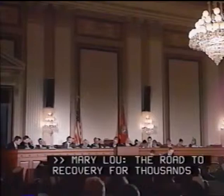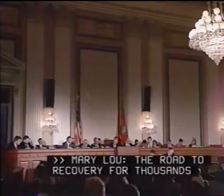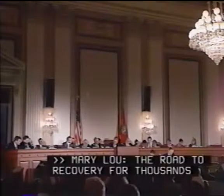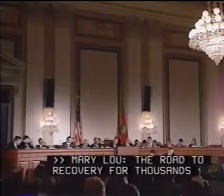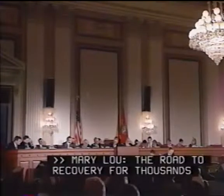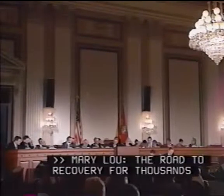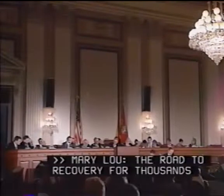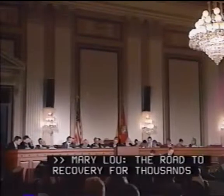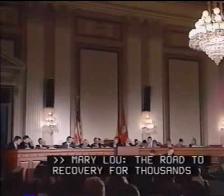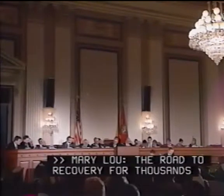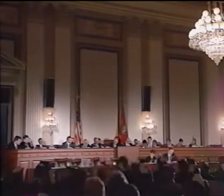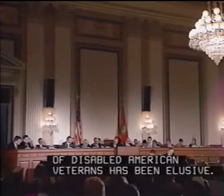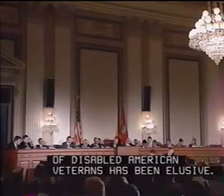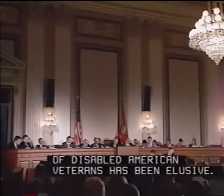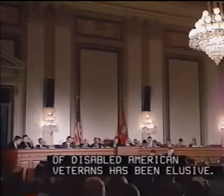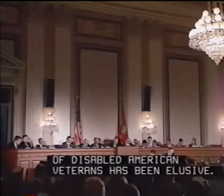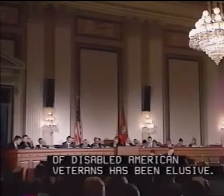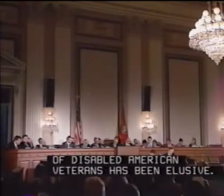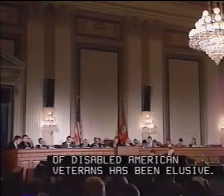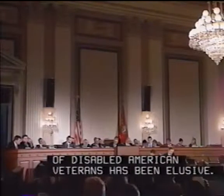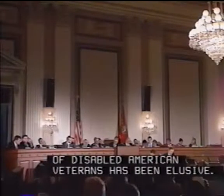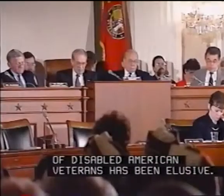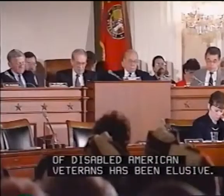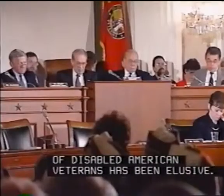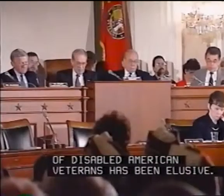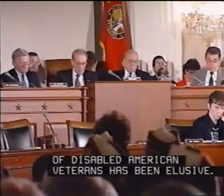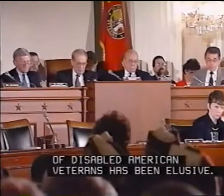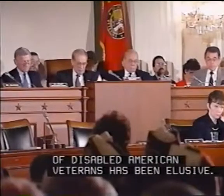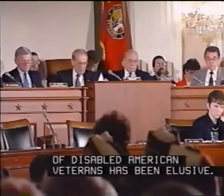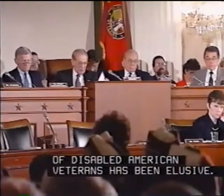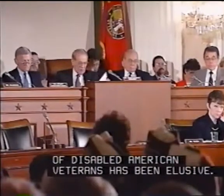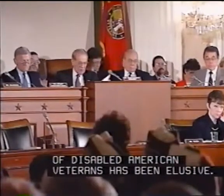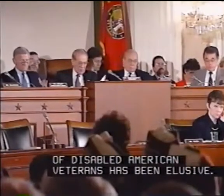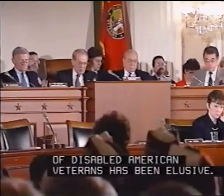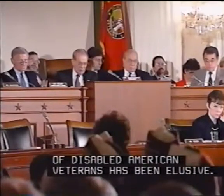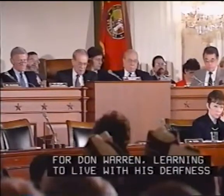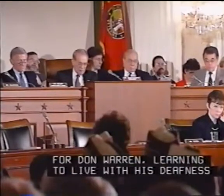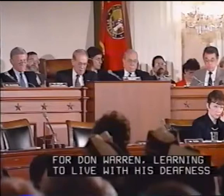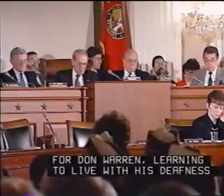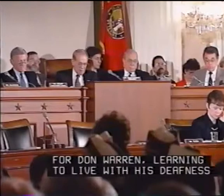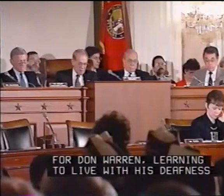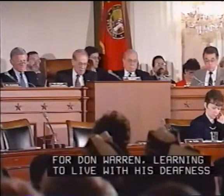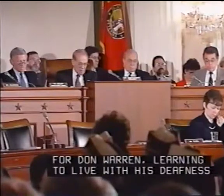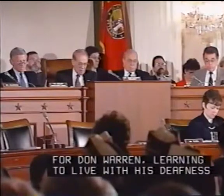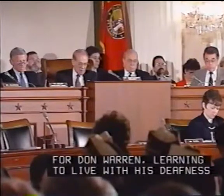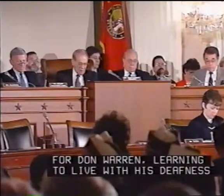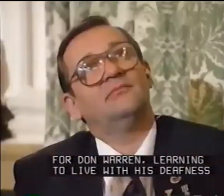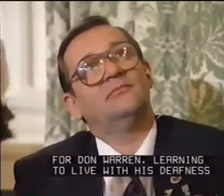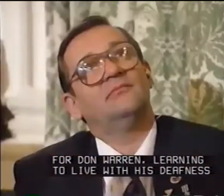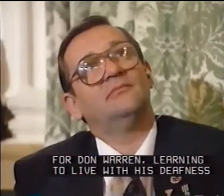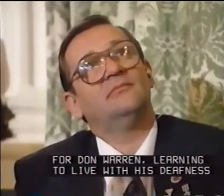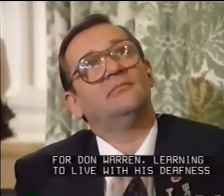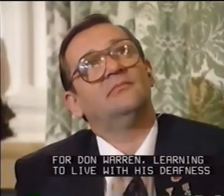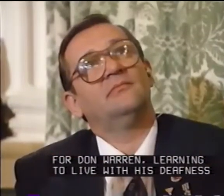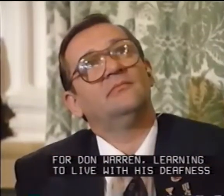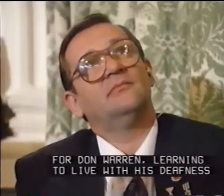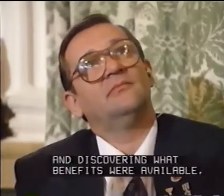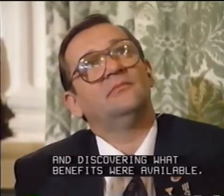to recovery for thousands of disabled American veterans has been elusive. For Don Warren, learning to live with his deafness and